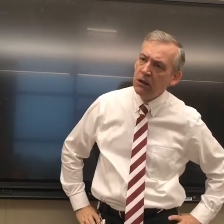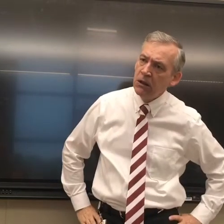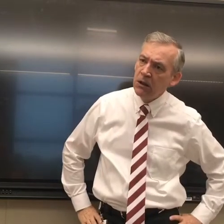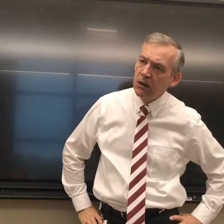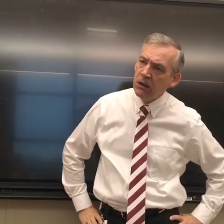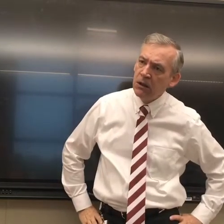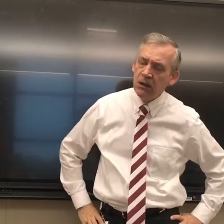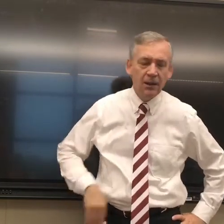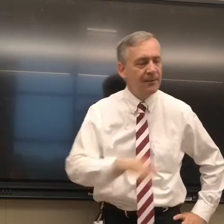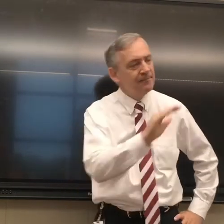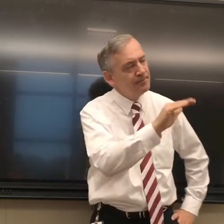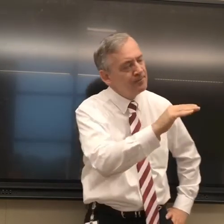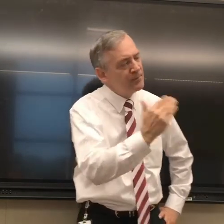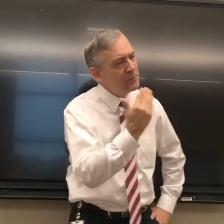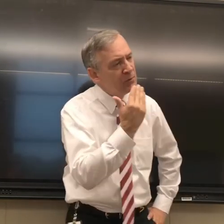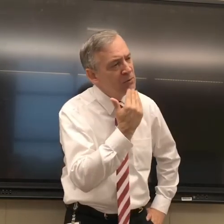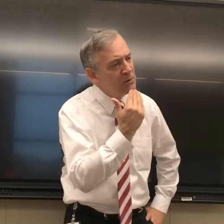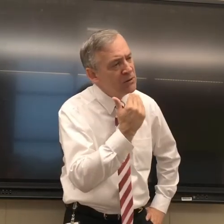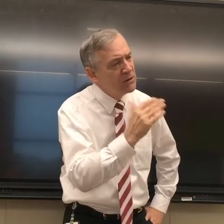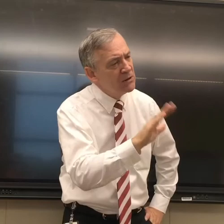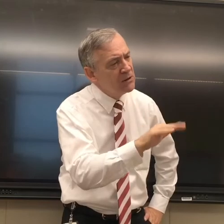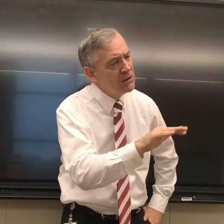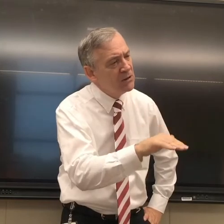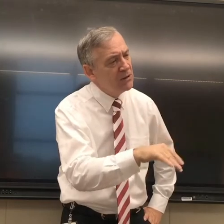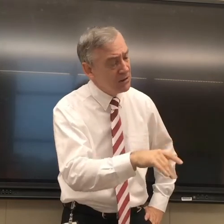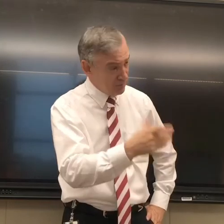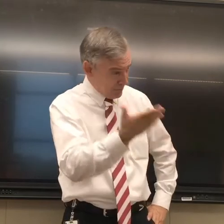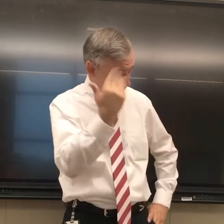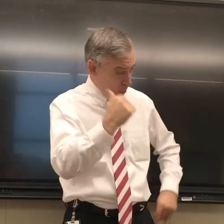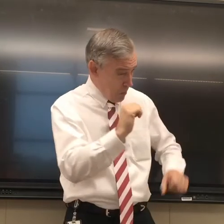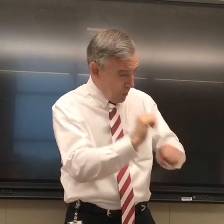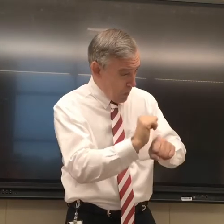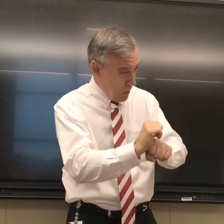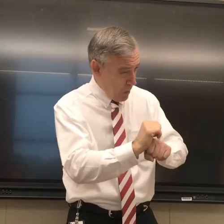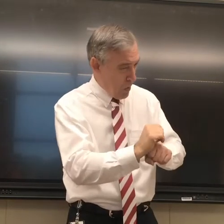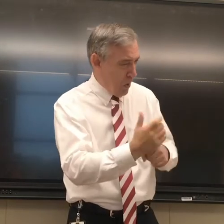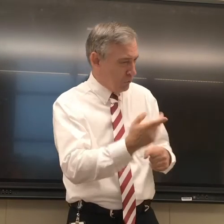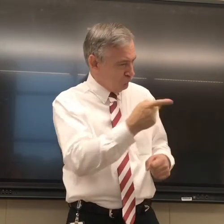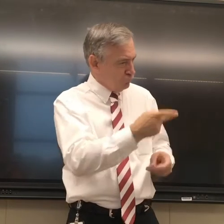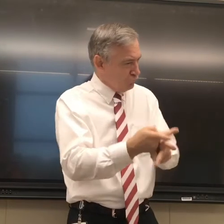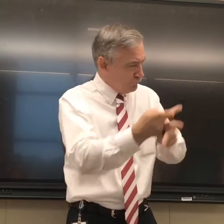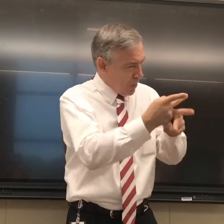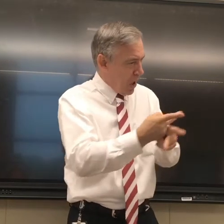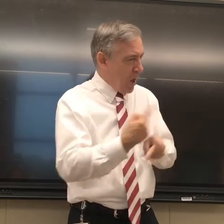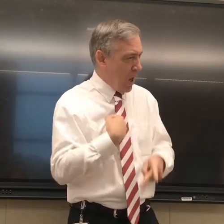Honey, you took good care of us when you had it. Ain't nobody got nothing nowadays.